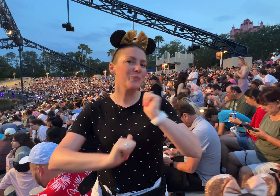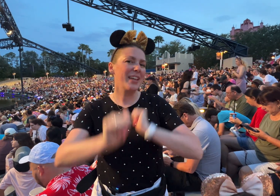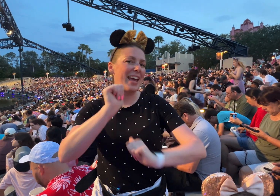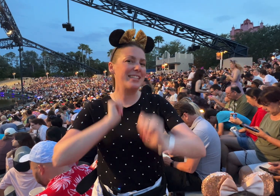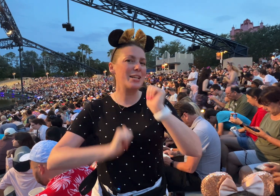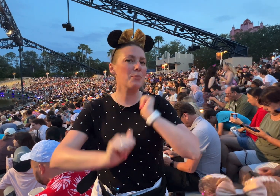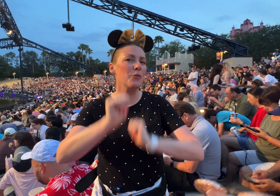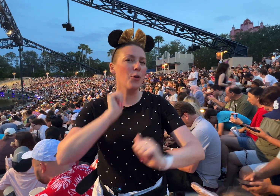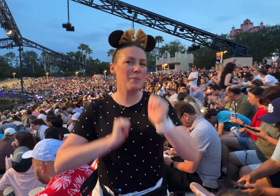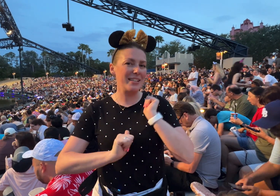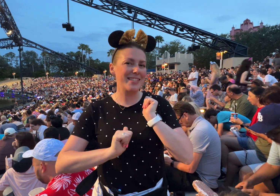like as in performance.